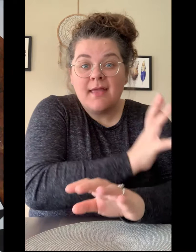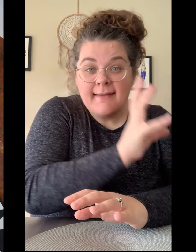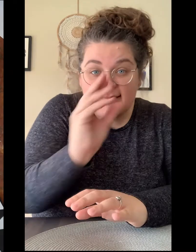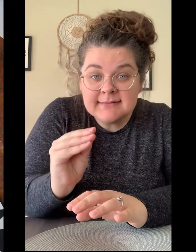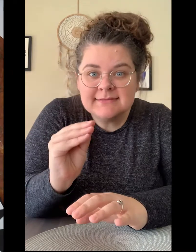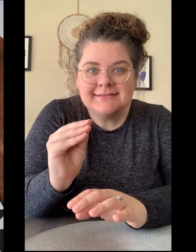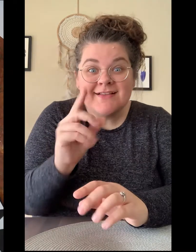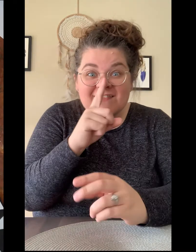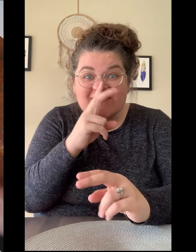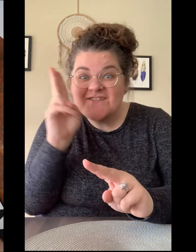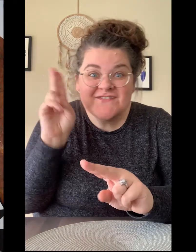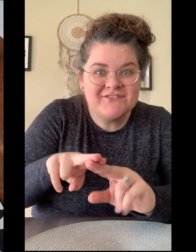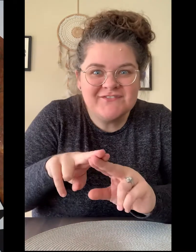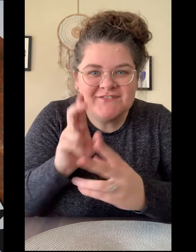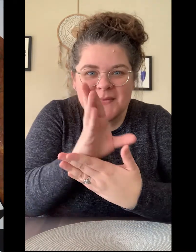And the fun part.